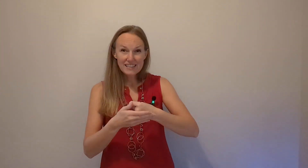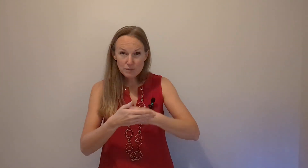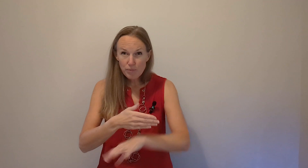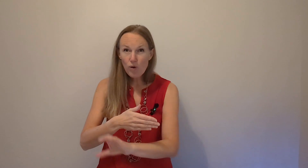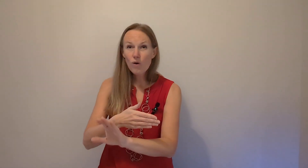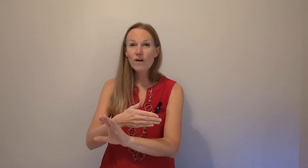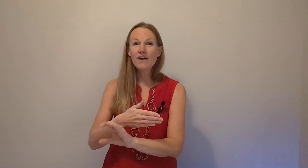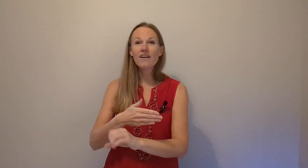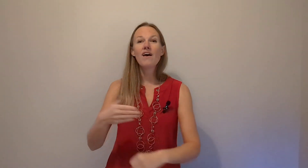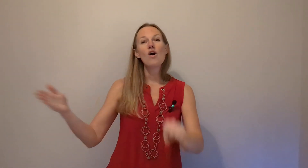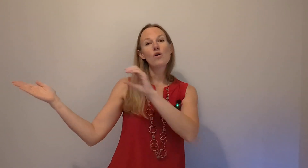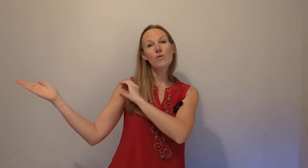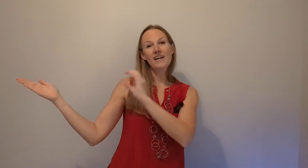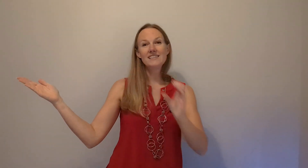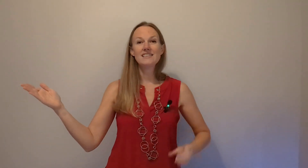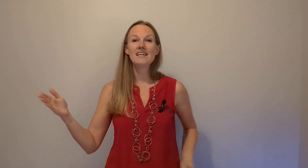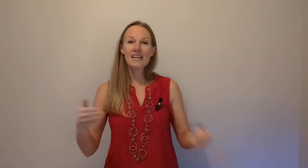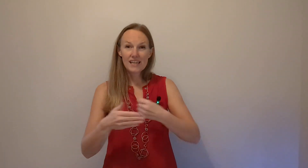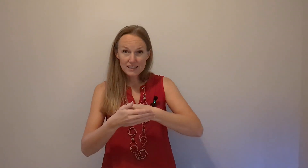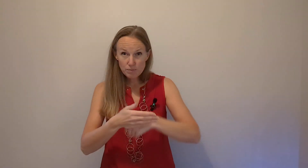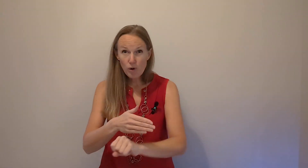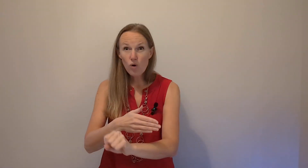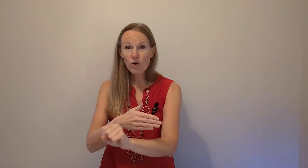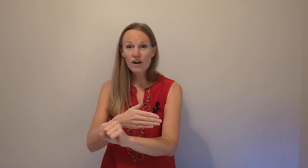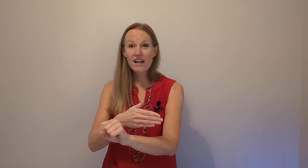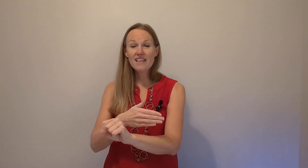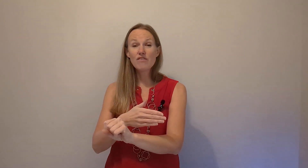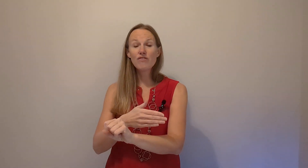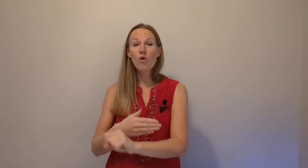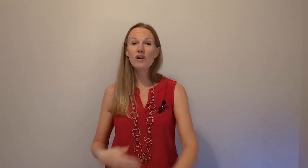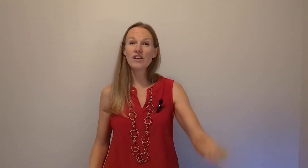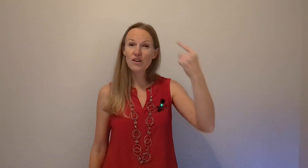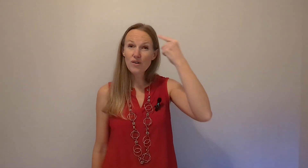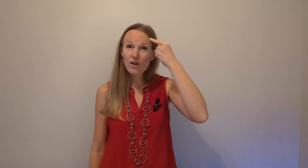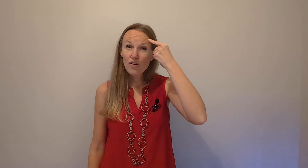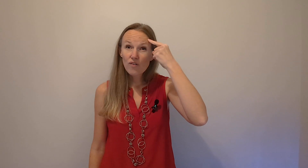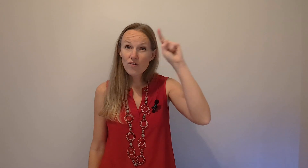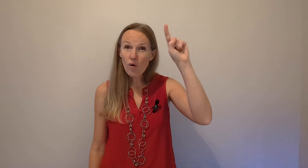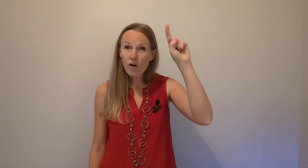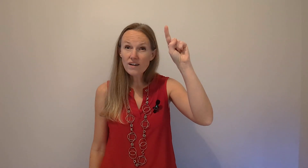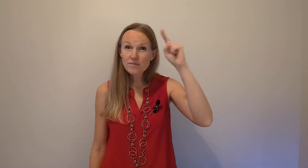is born. Christ is born. And then for you. For